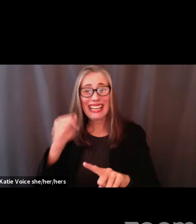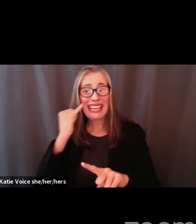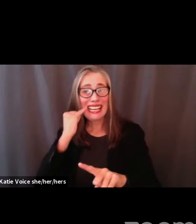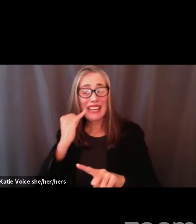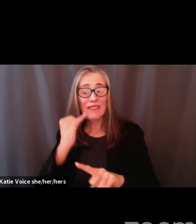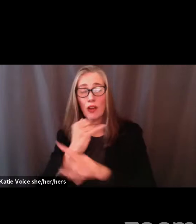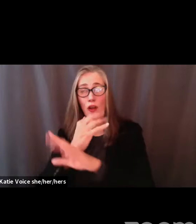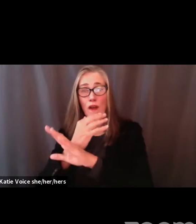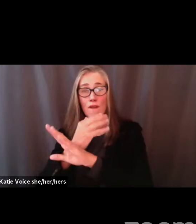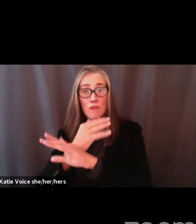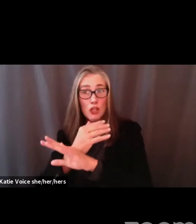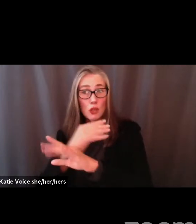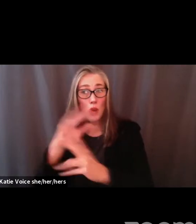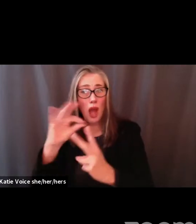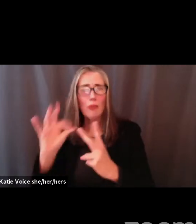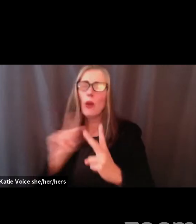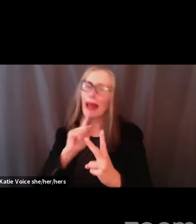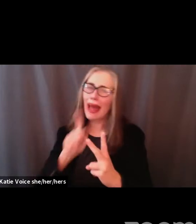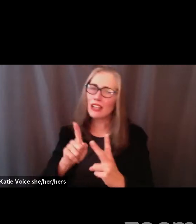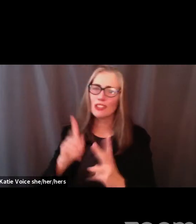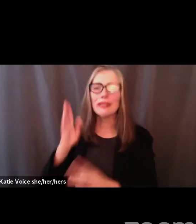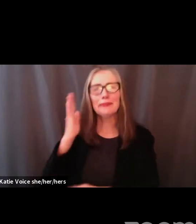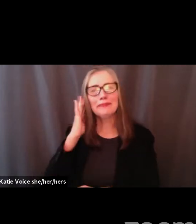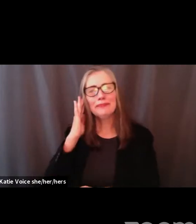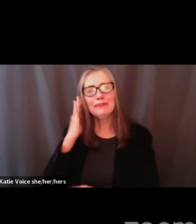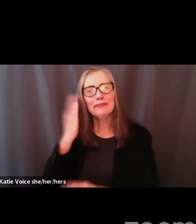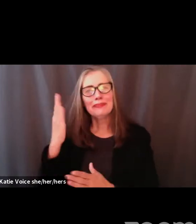option. Actually, I do know.